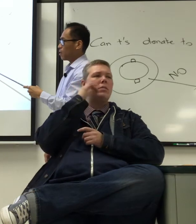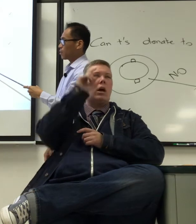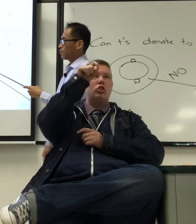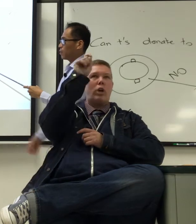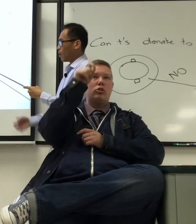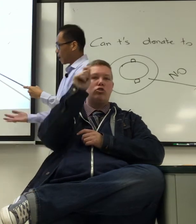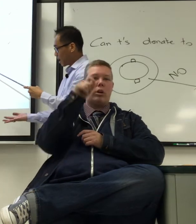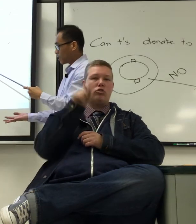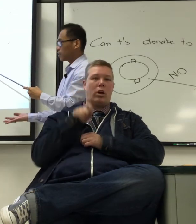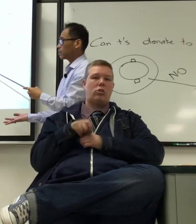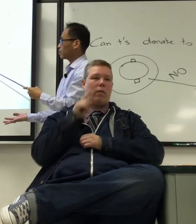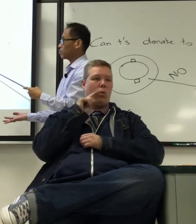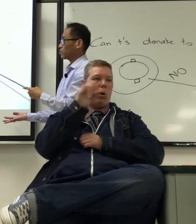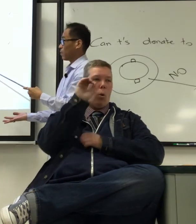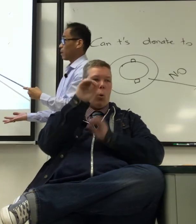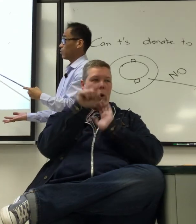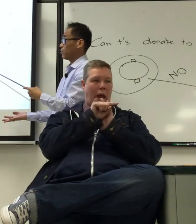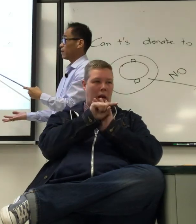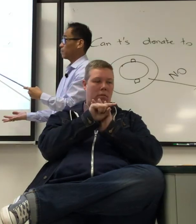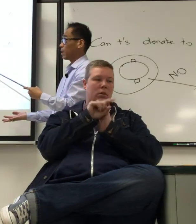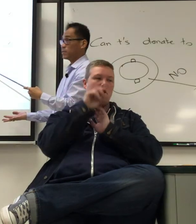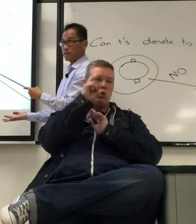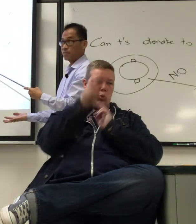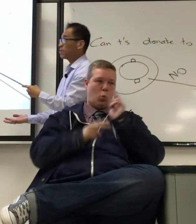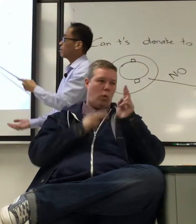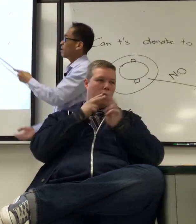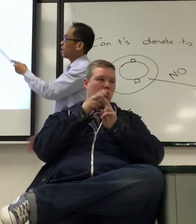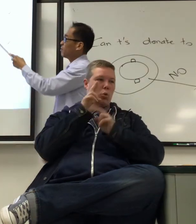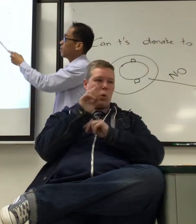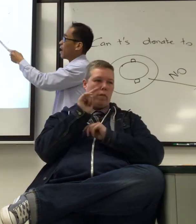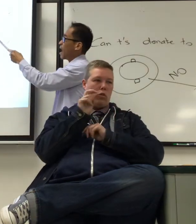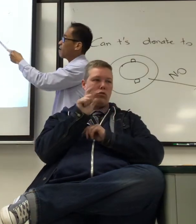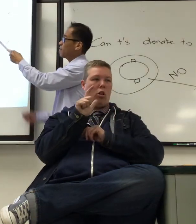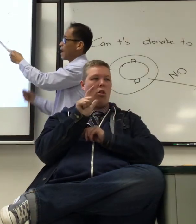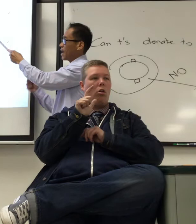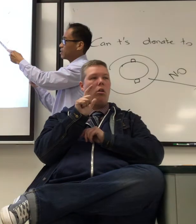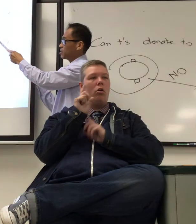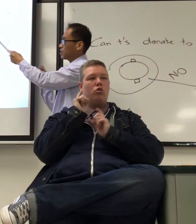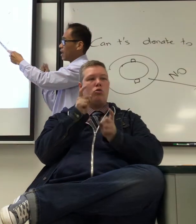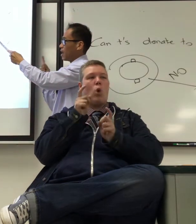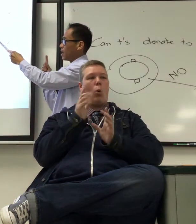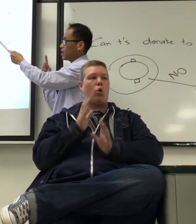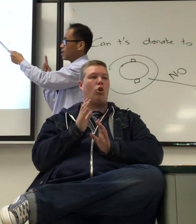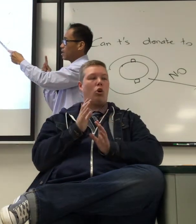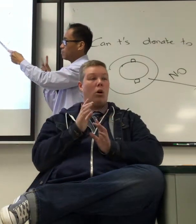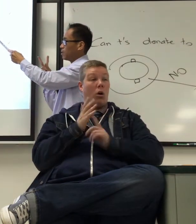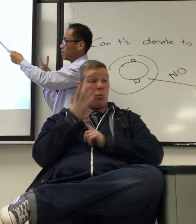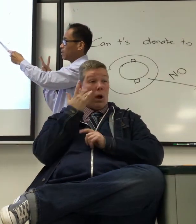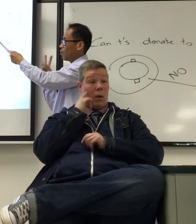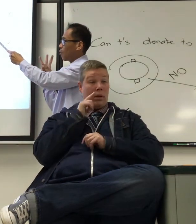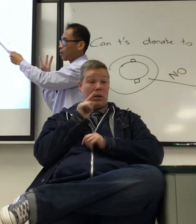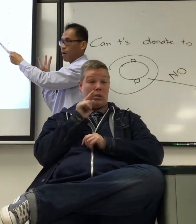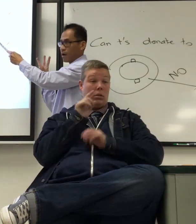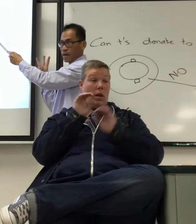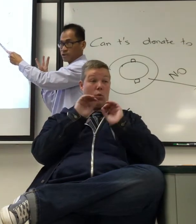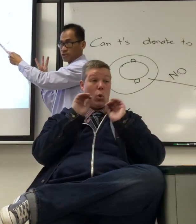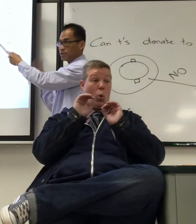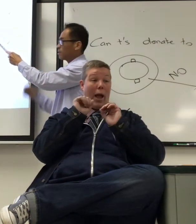Universal donor. But why? Well, no matter who you give blood to, you don't have the antigen A, B,